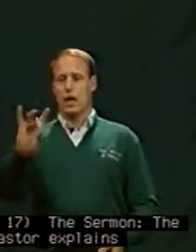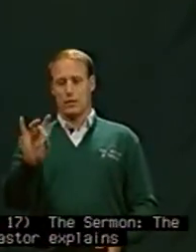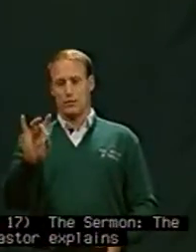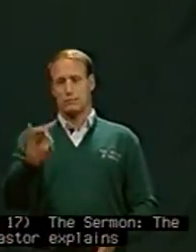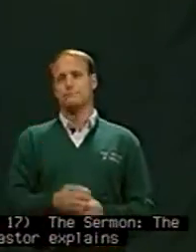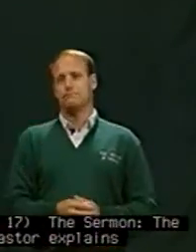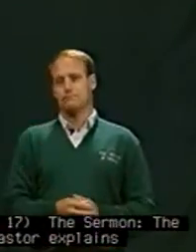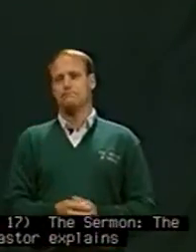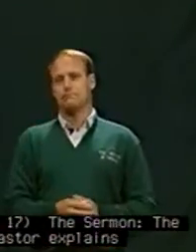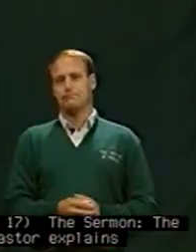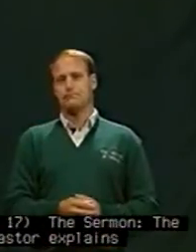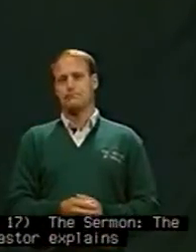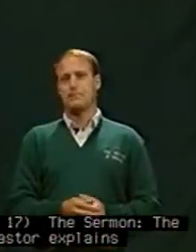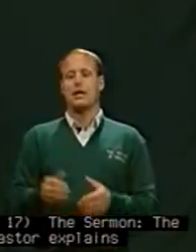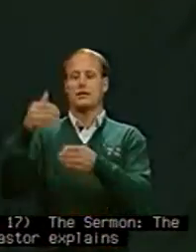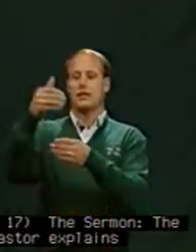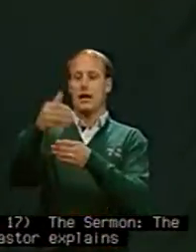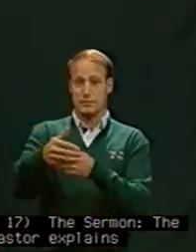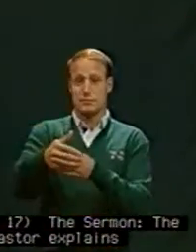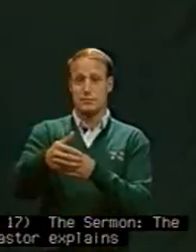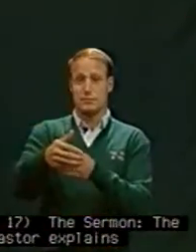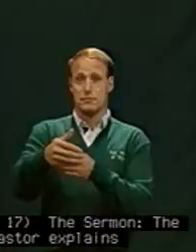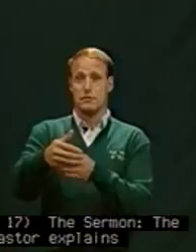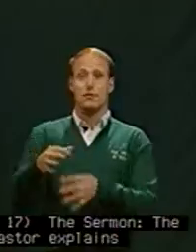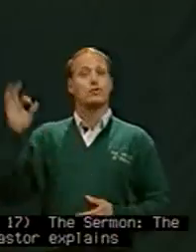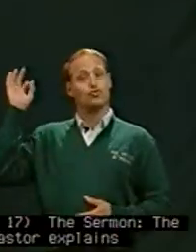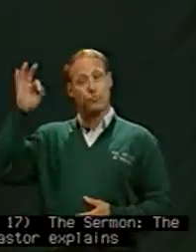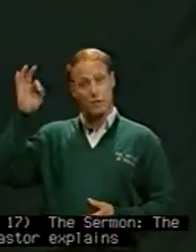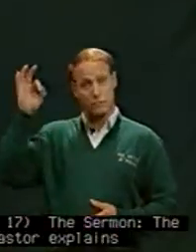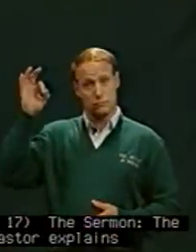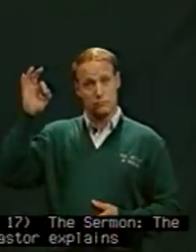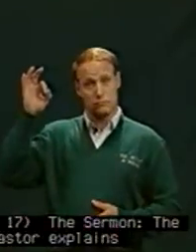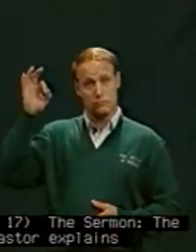17. The sermon. The pastor explains.